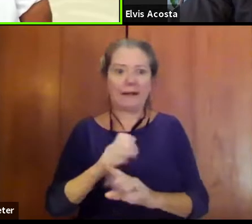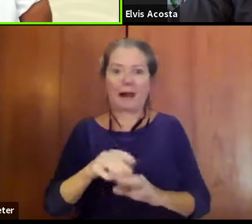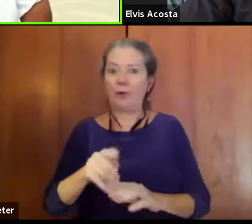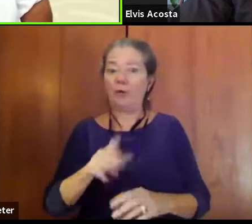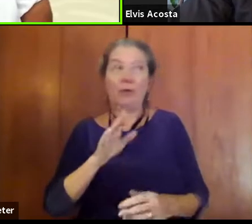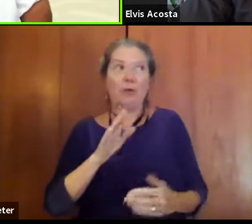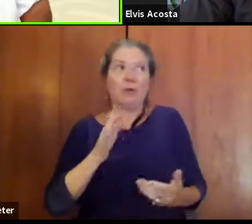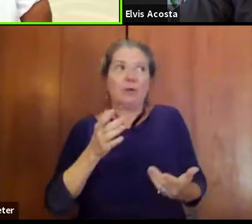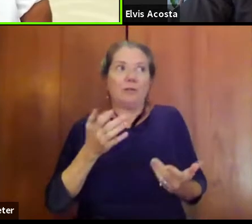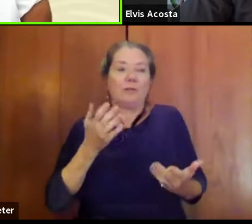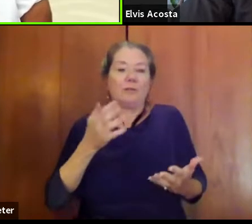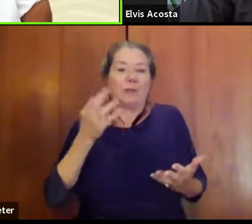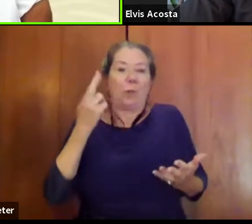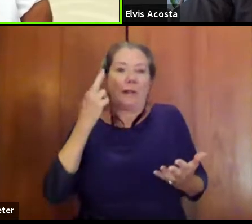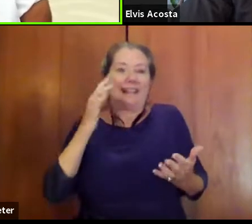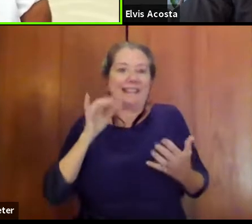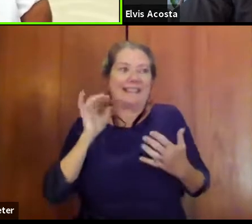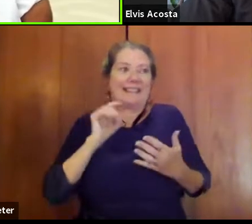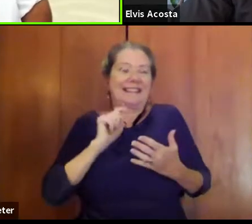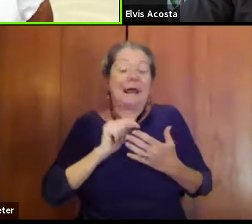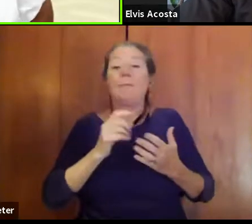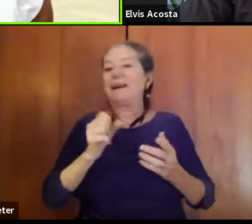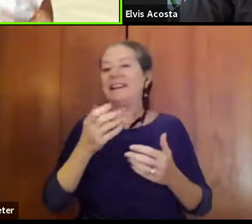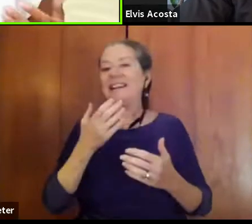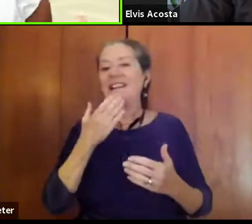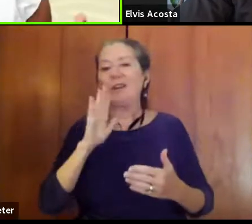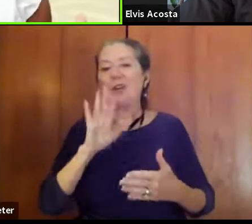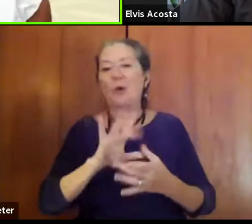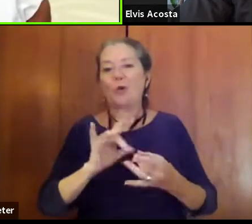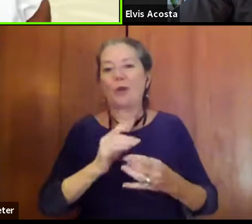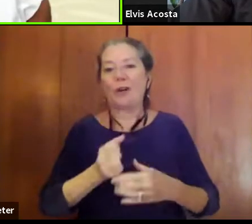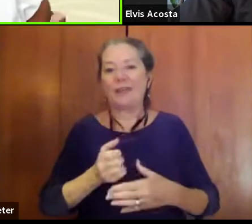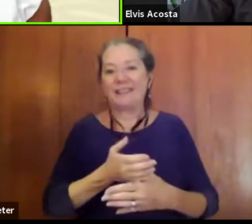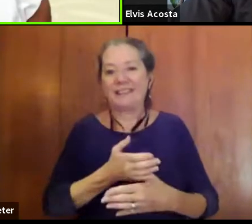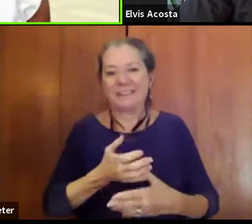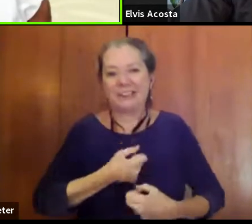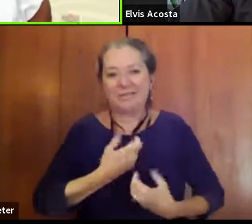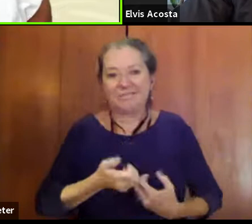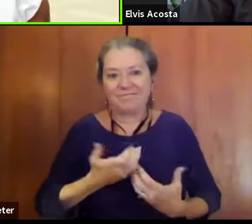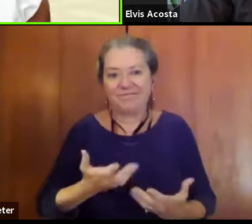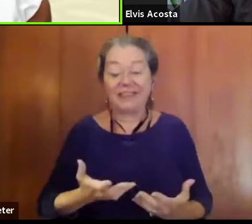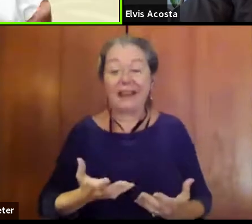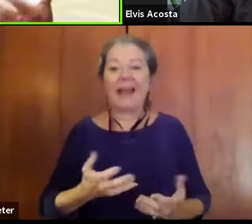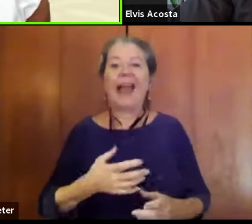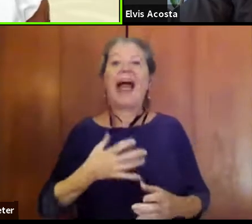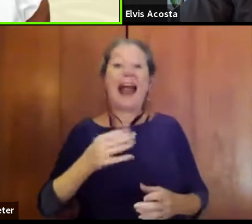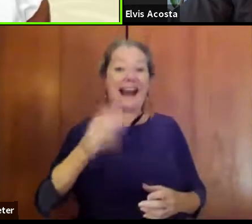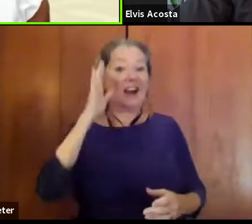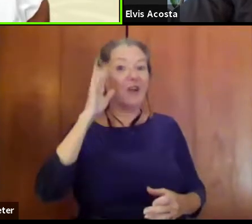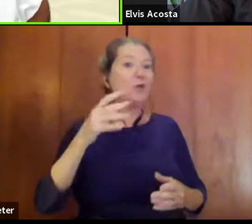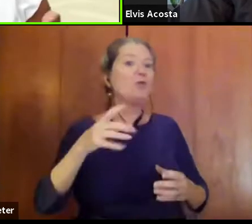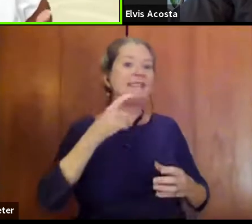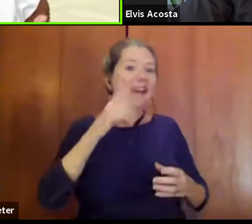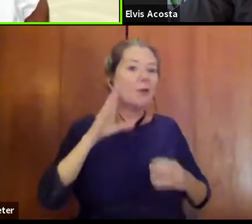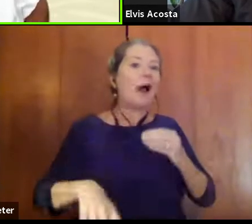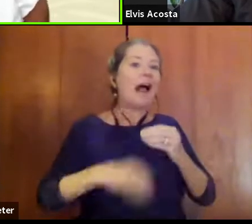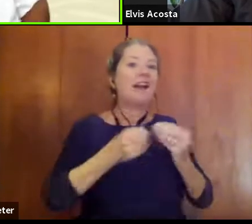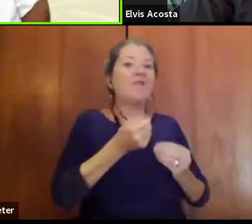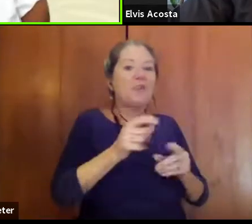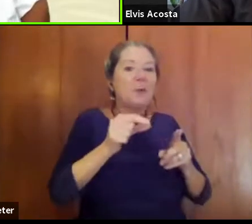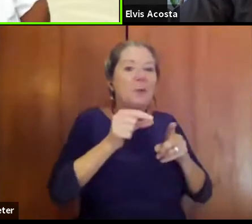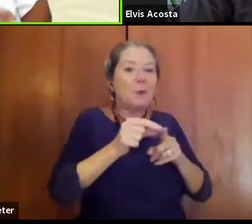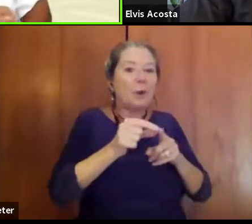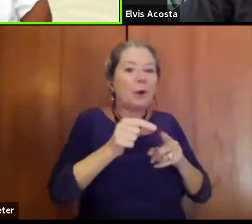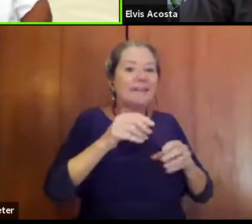for sharing those stories. And even a funny thing, you said you would say so much Spanish during this. And I think it needs to be heard because like